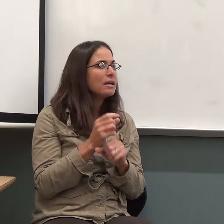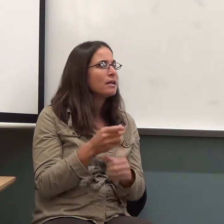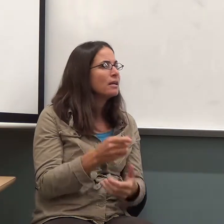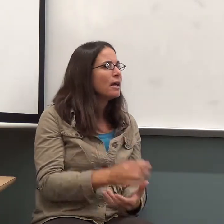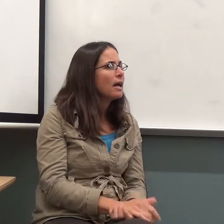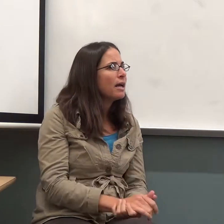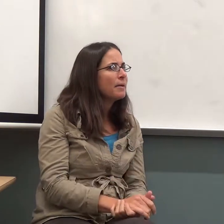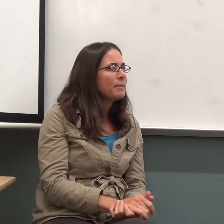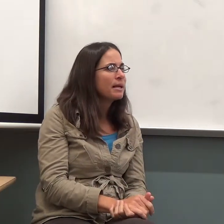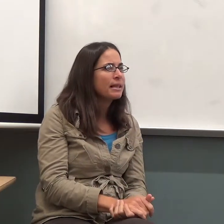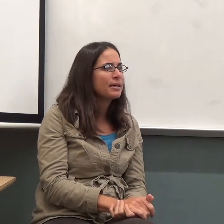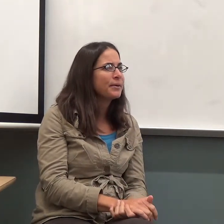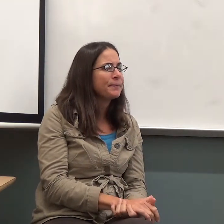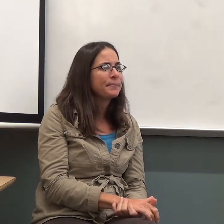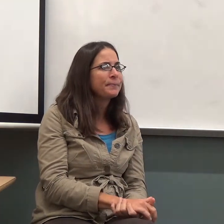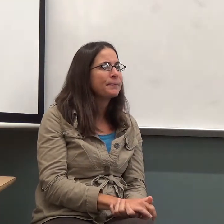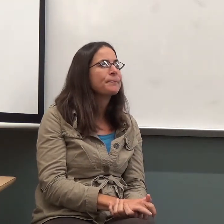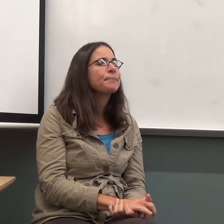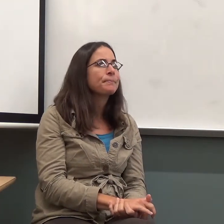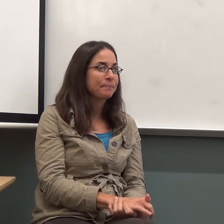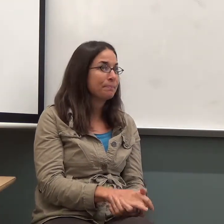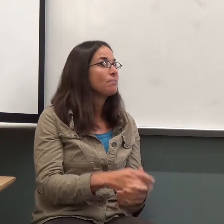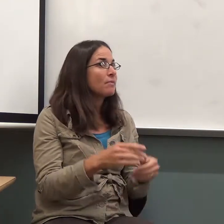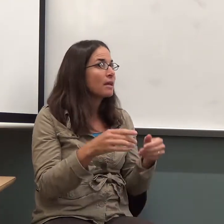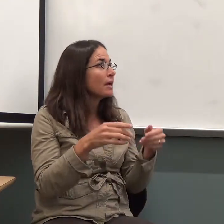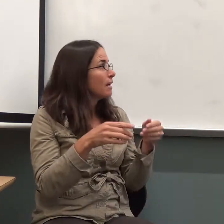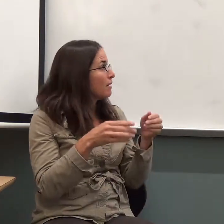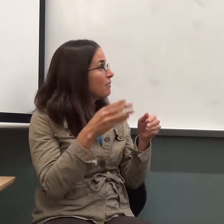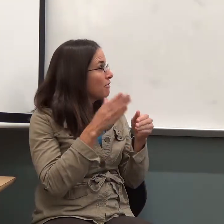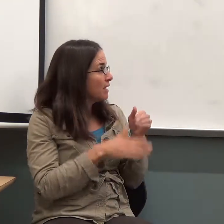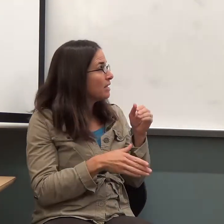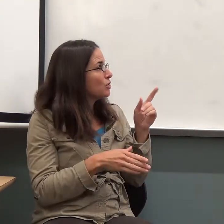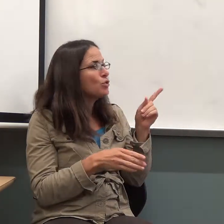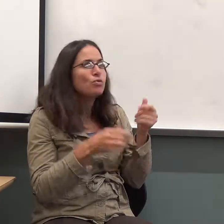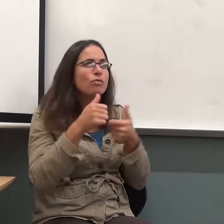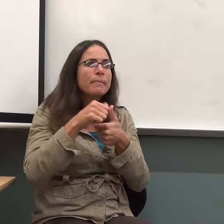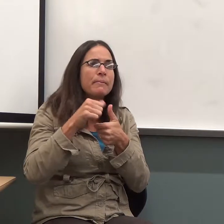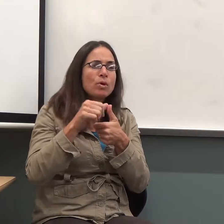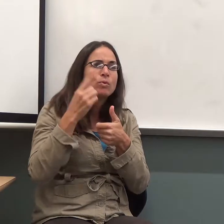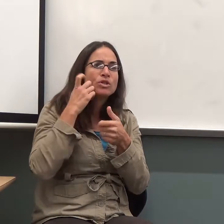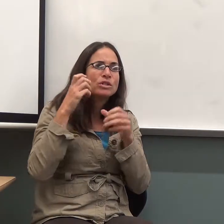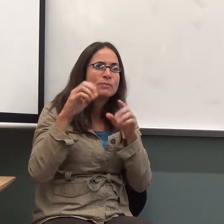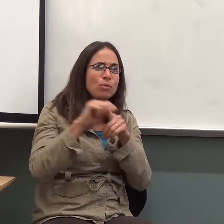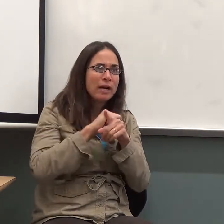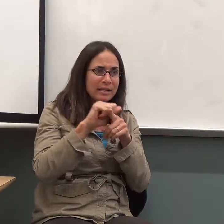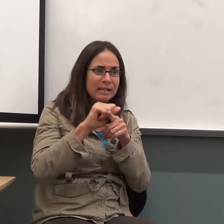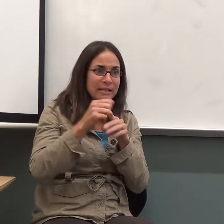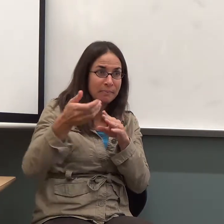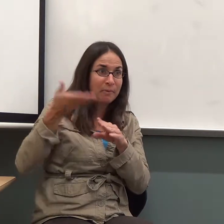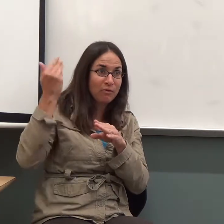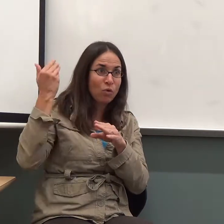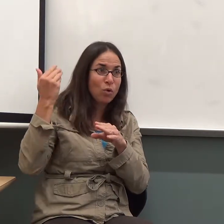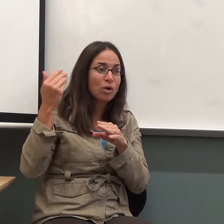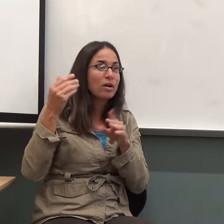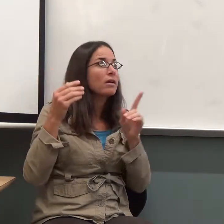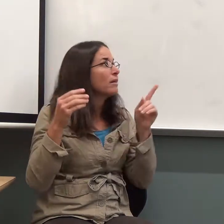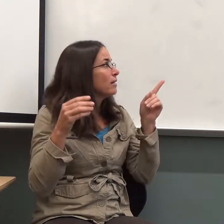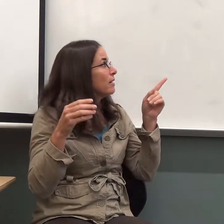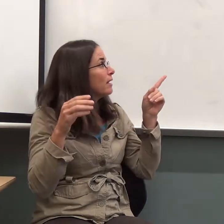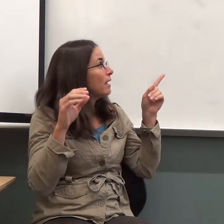one. Not clear. Finish this one, and you're going to tell. Remember all these sentences that we just did, like this one here. It says a future car takes the operator from point A to